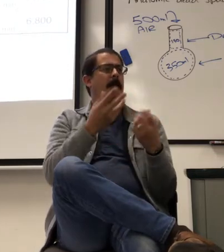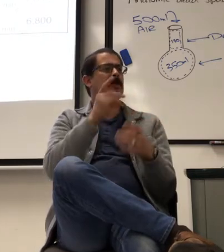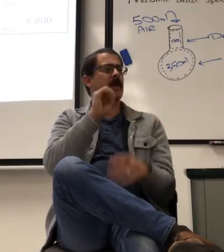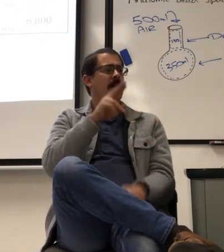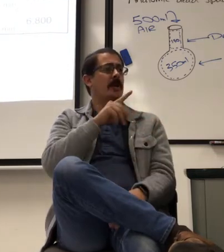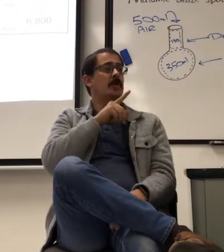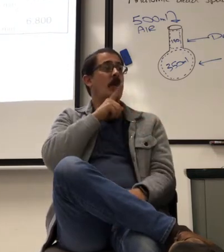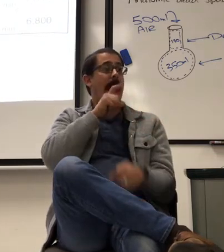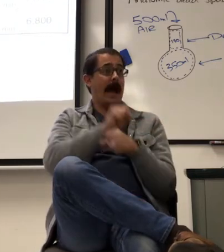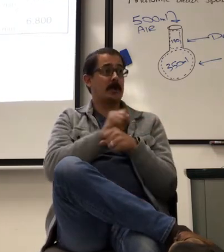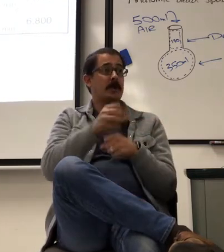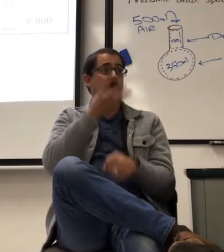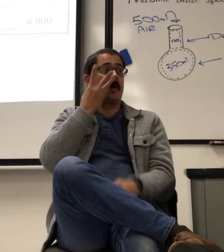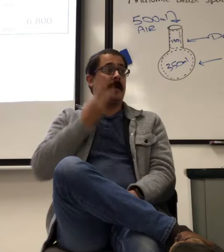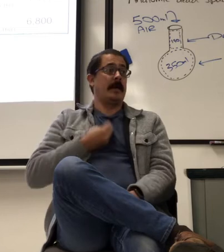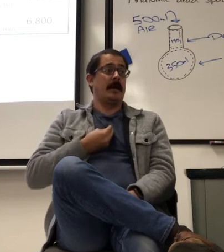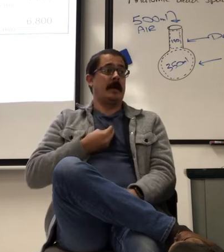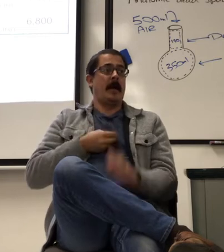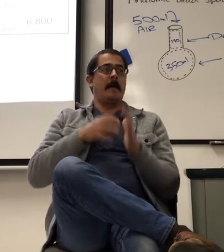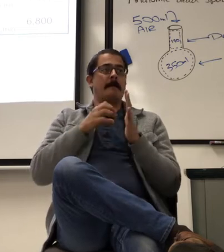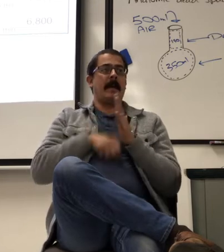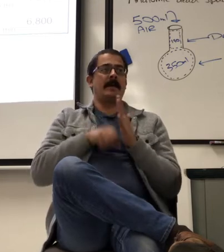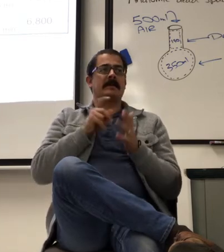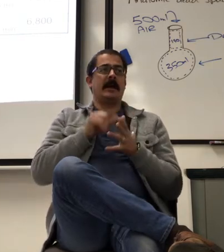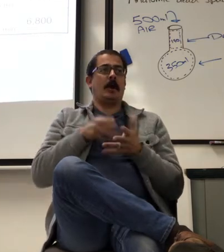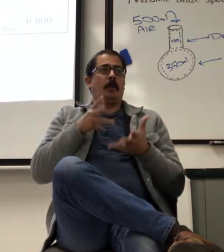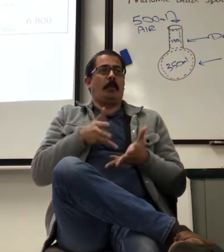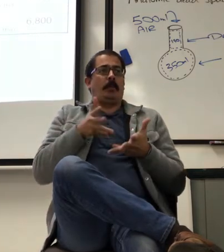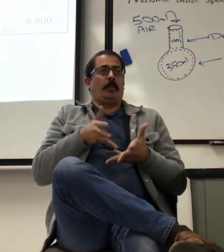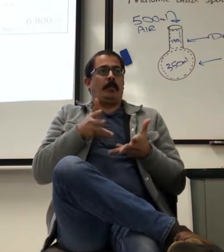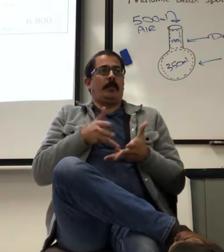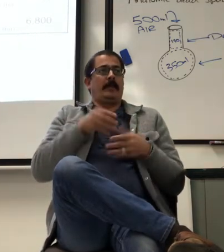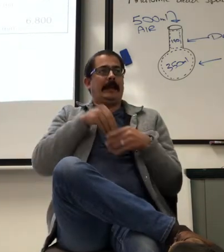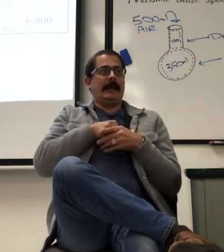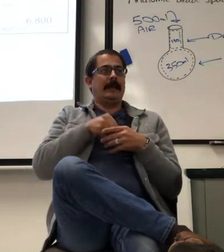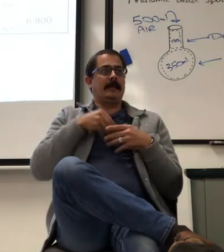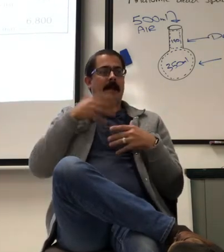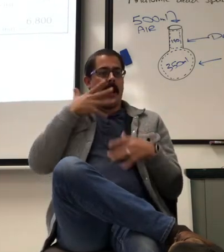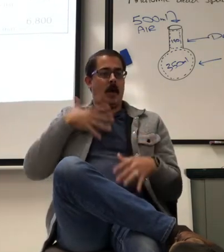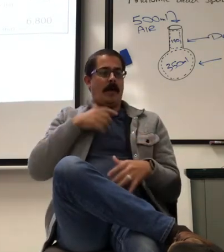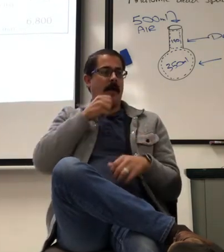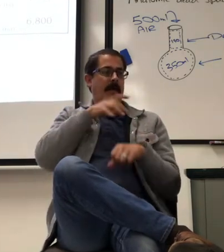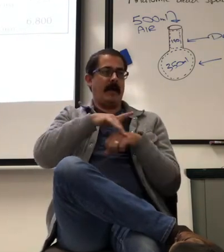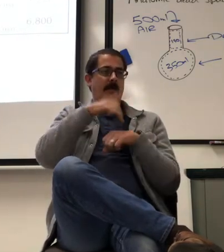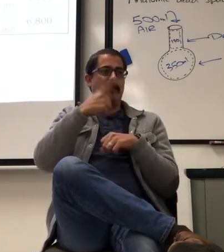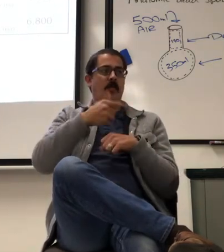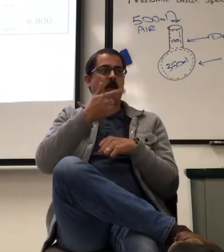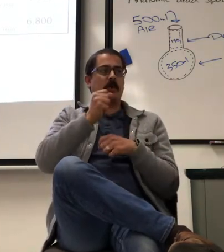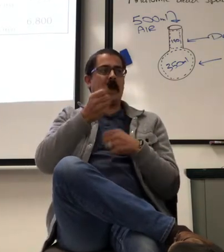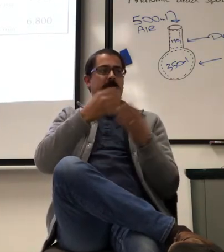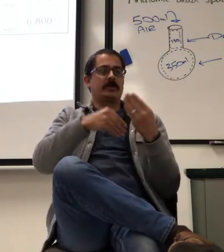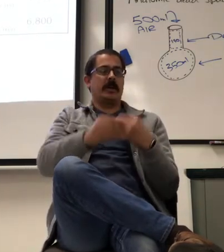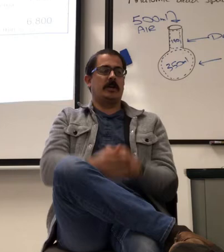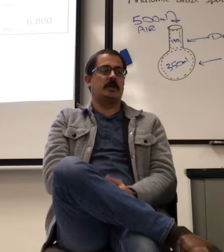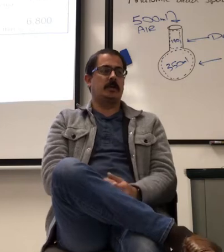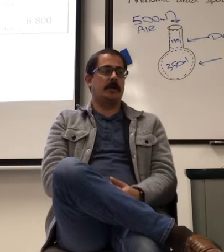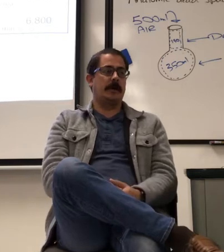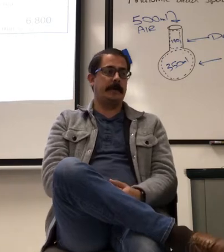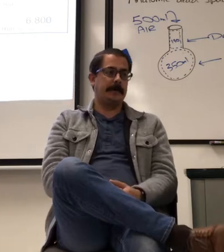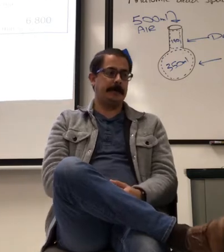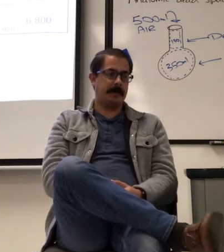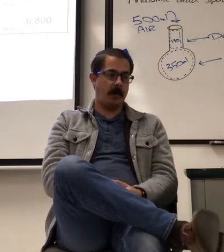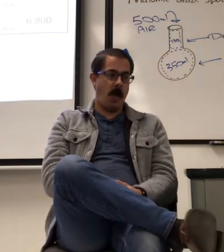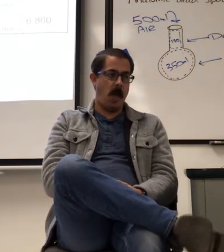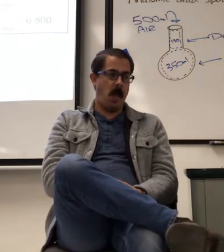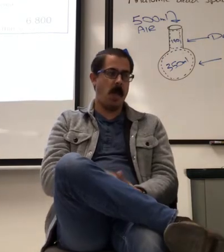actually breathe in minus the air sitting in conducting airways not available for gas exchange. Okay.